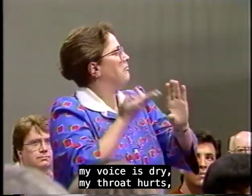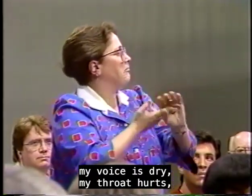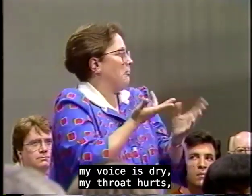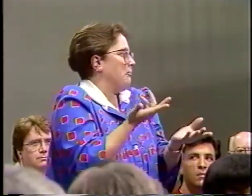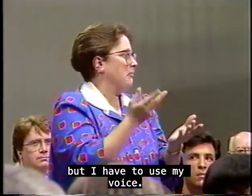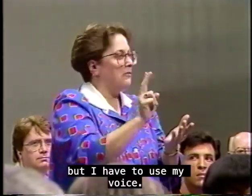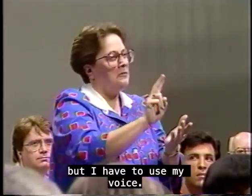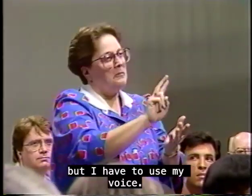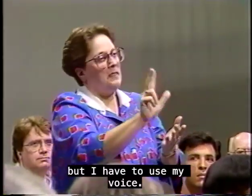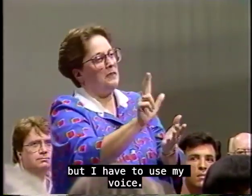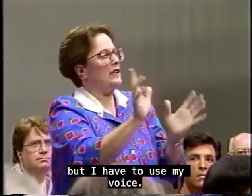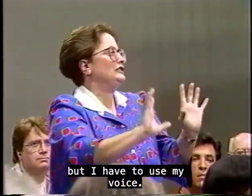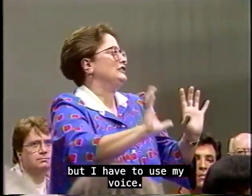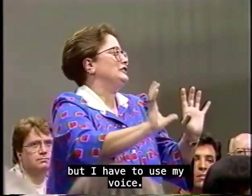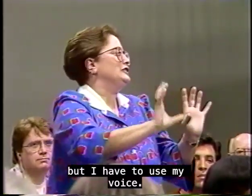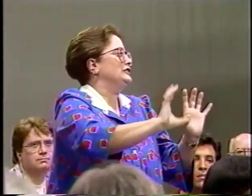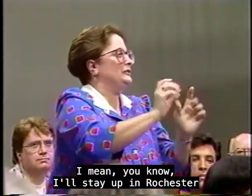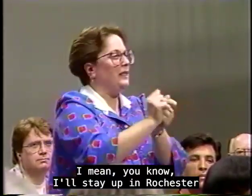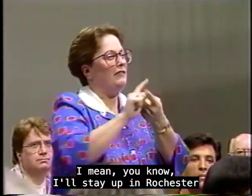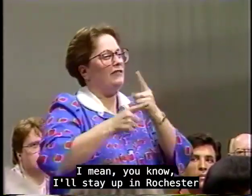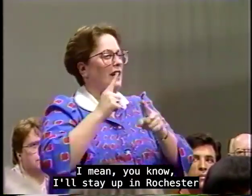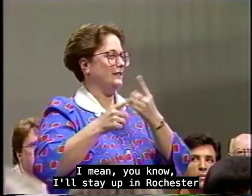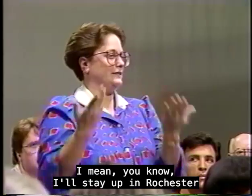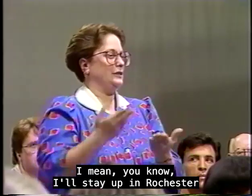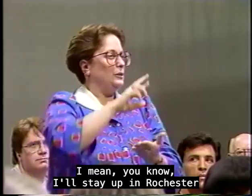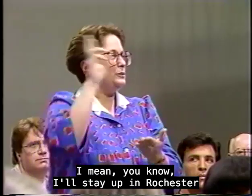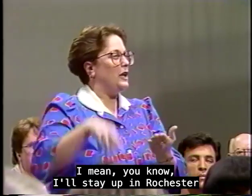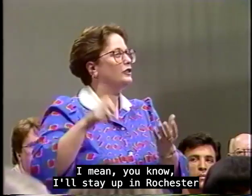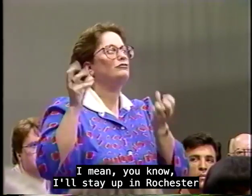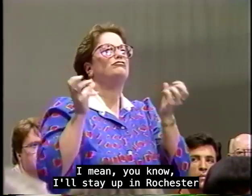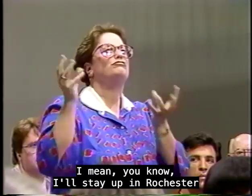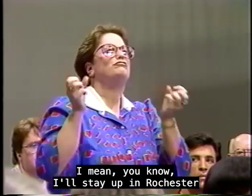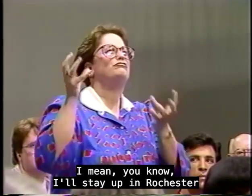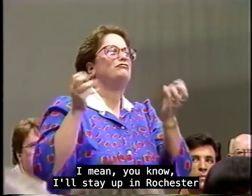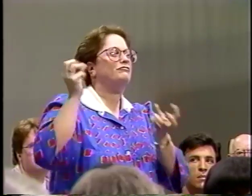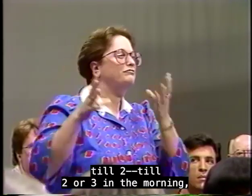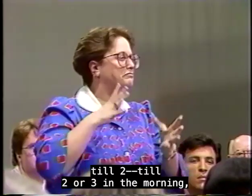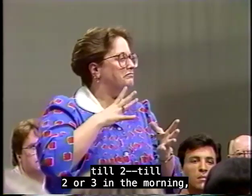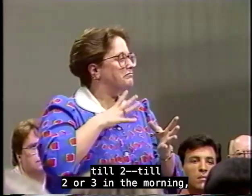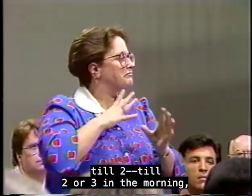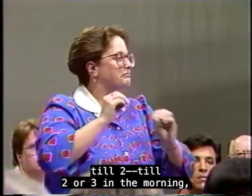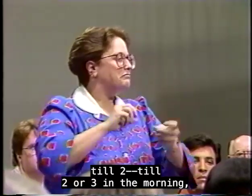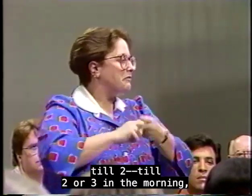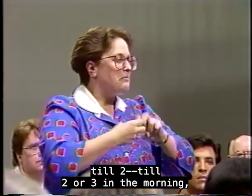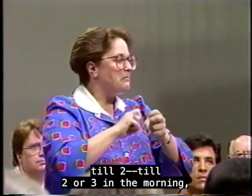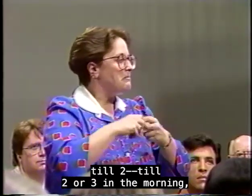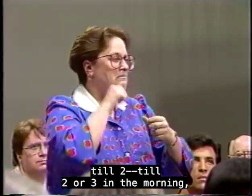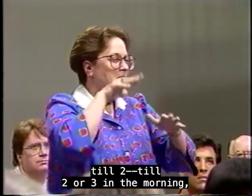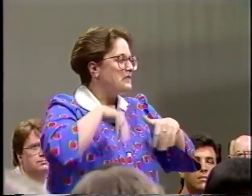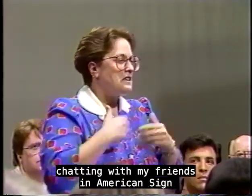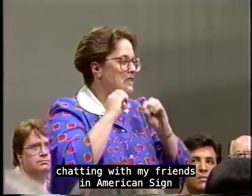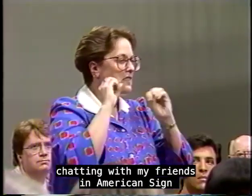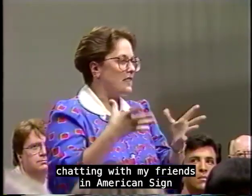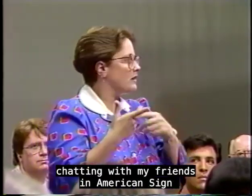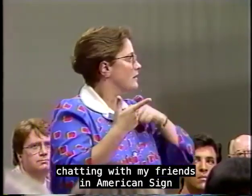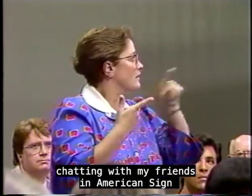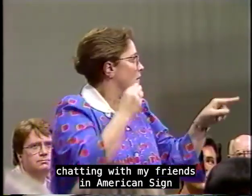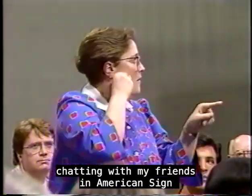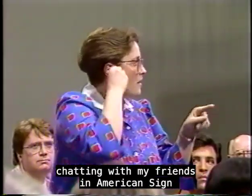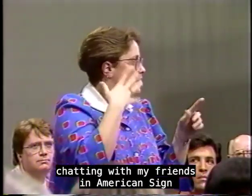hurts, but I have to use my voice. I mean, I'll stay up in Rochester till 2, 3 in the morning chatting with my friends in American Sign